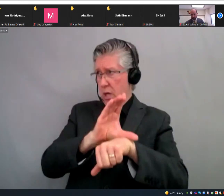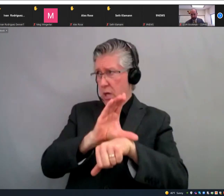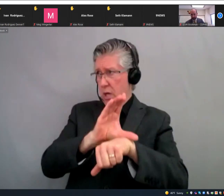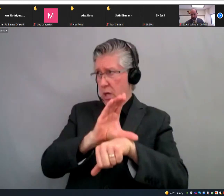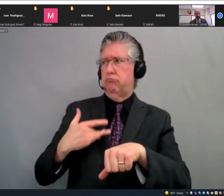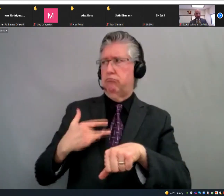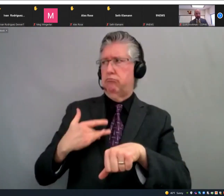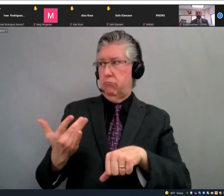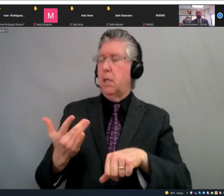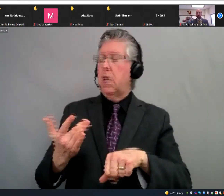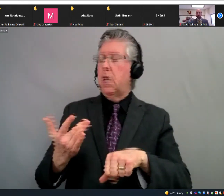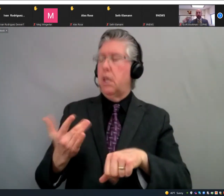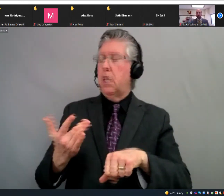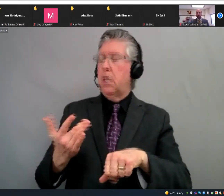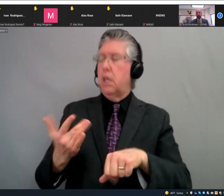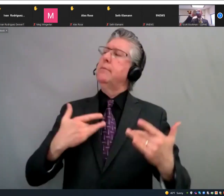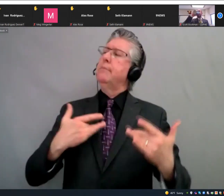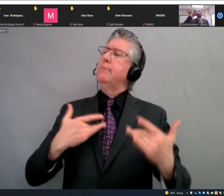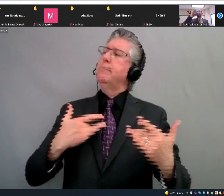What's your level